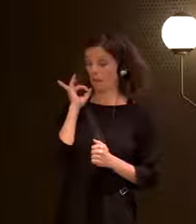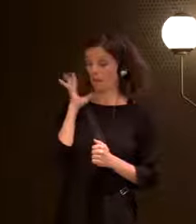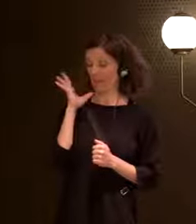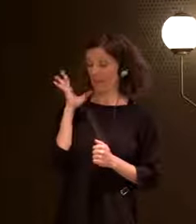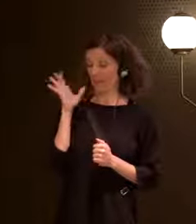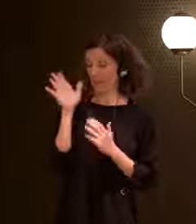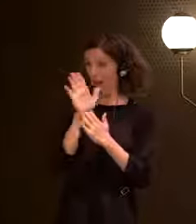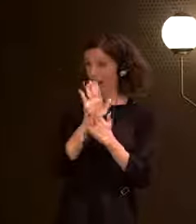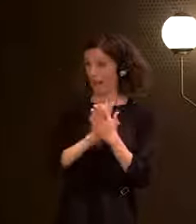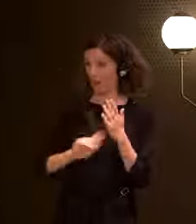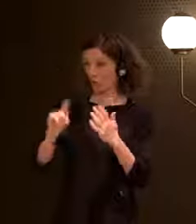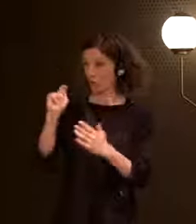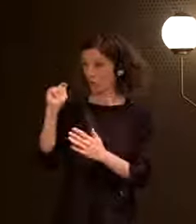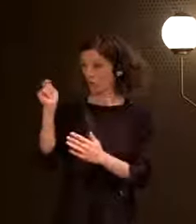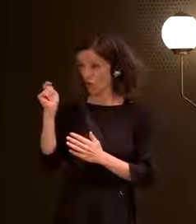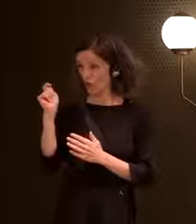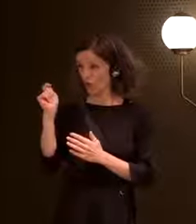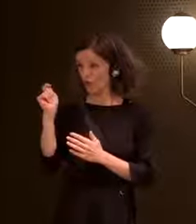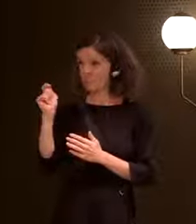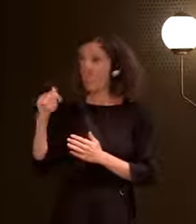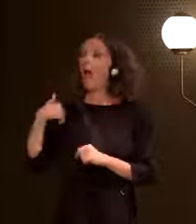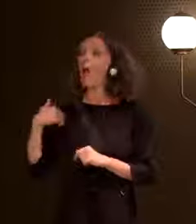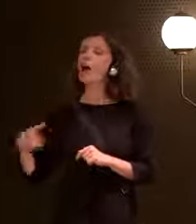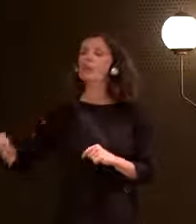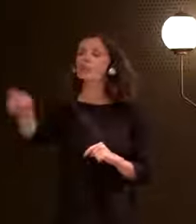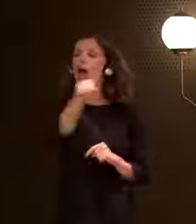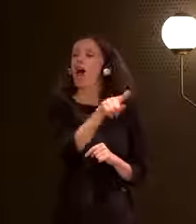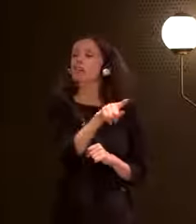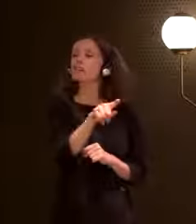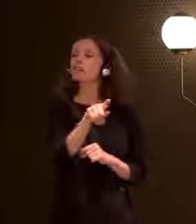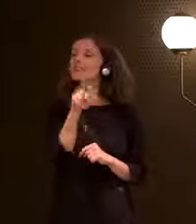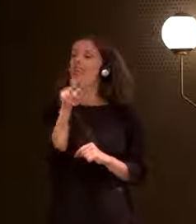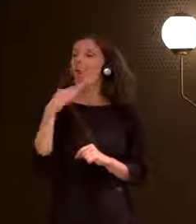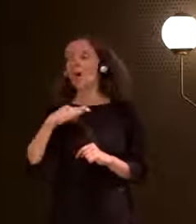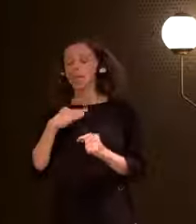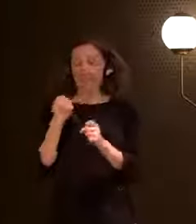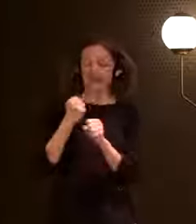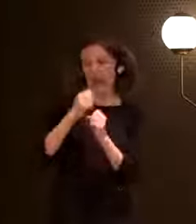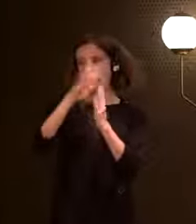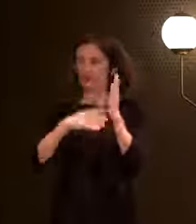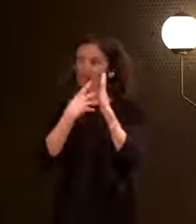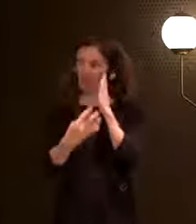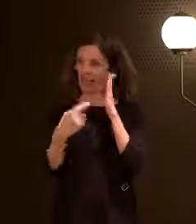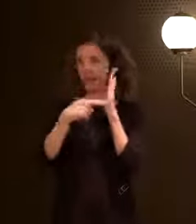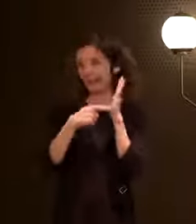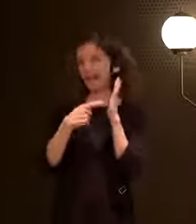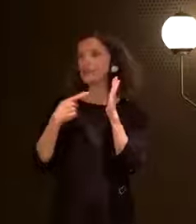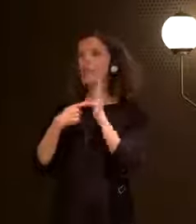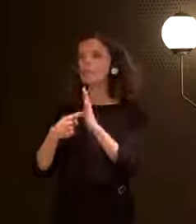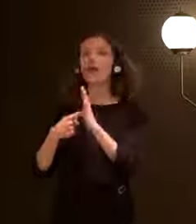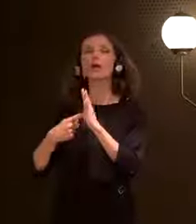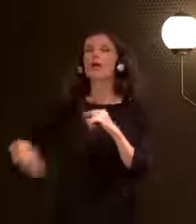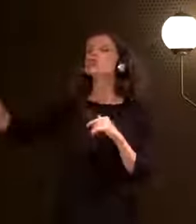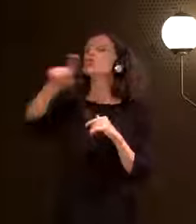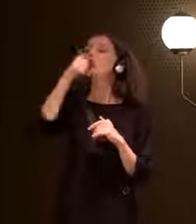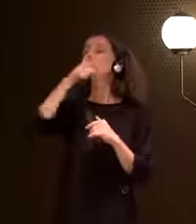others. That is interactive for the student, but also the others are involved because they have the